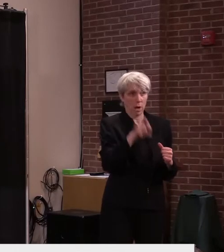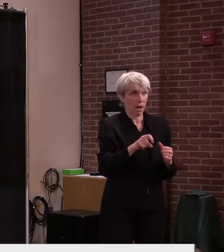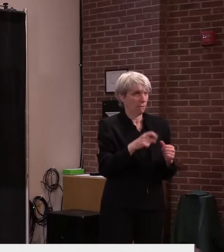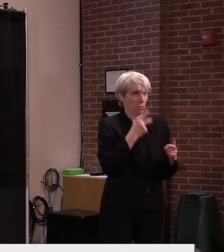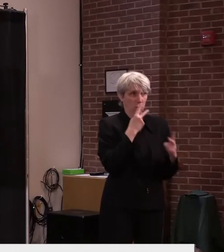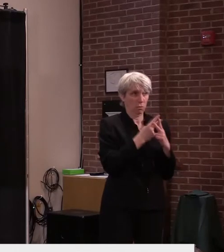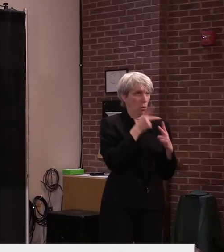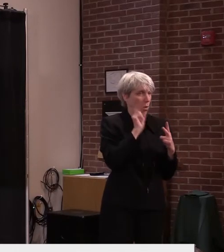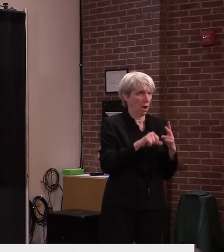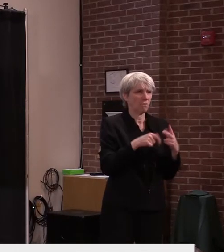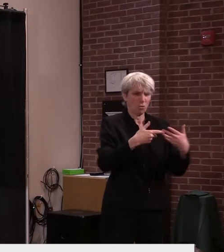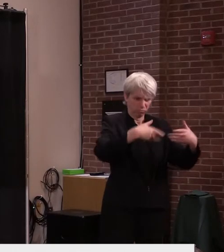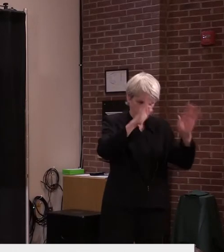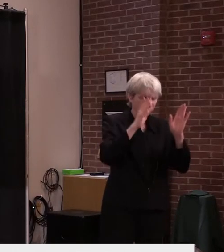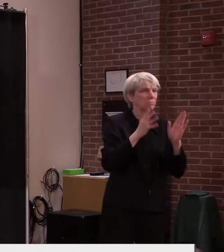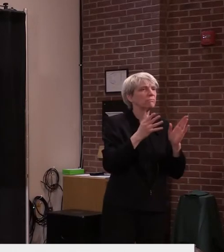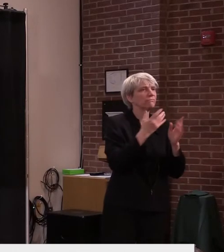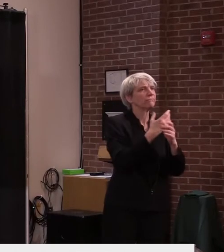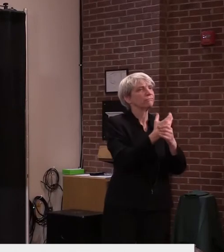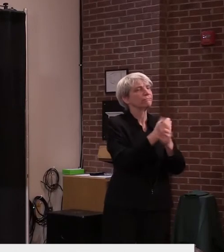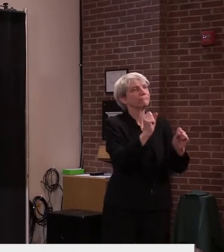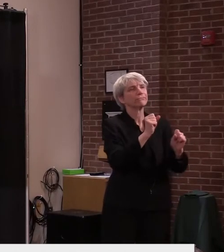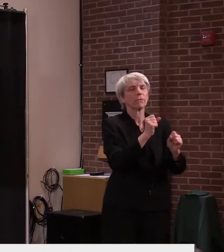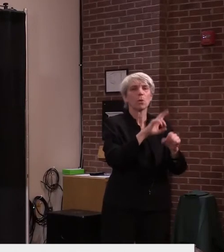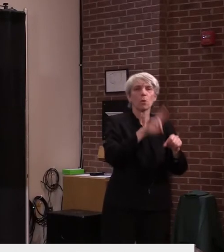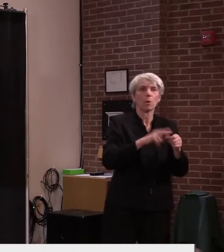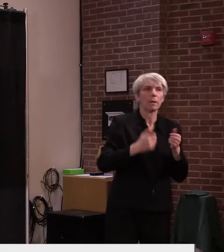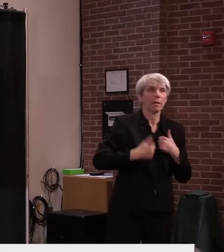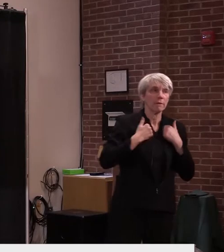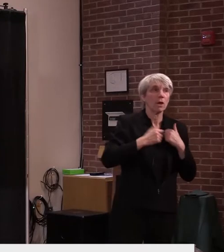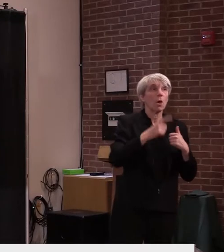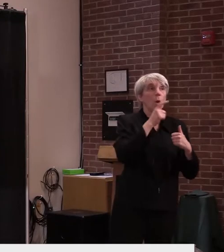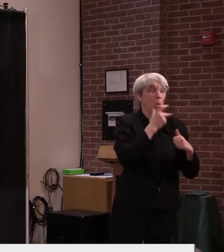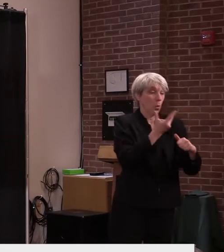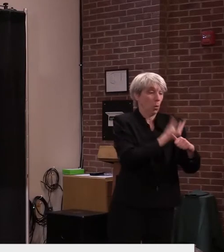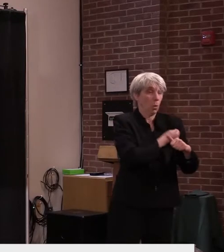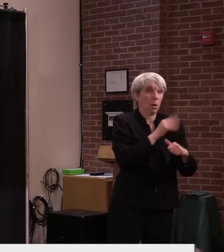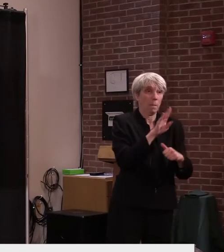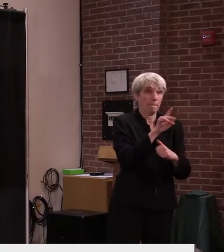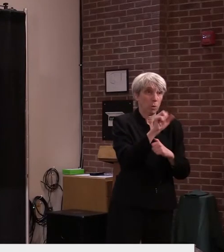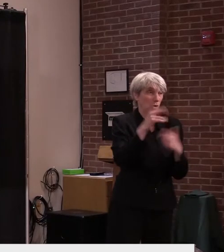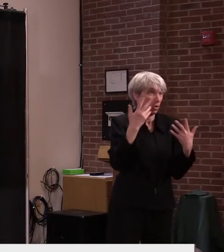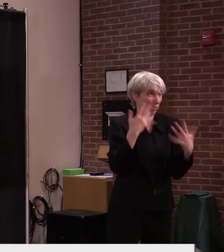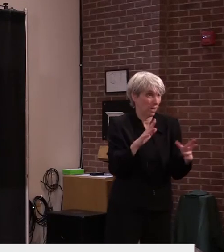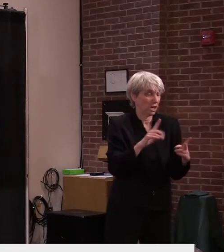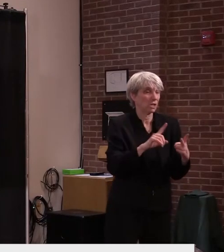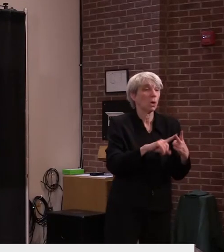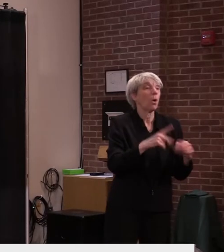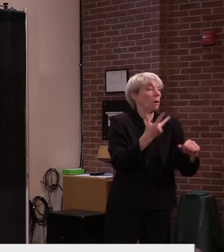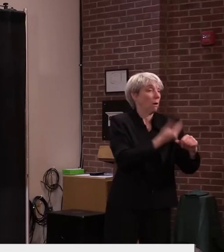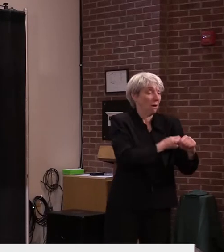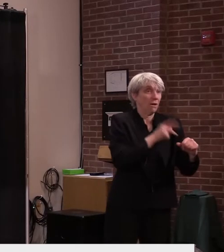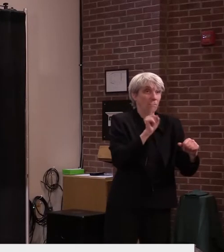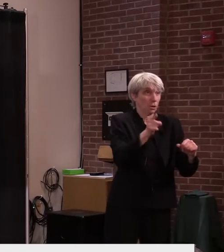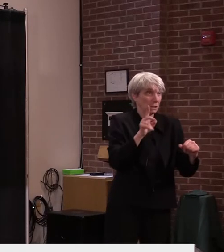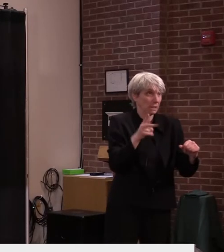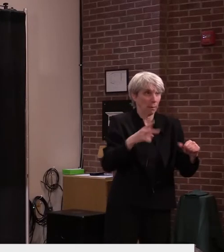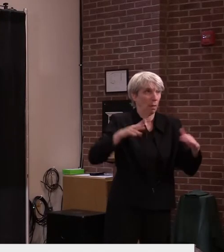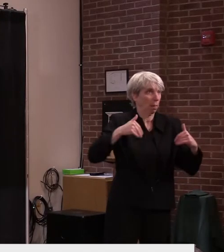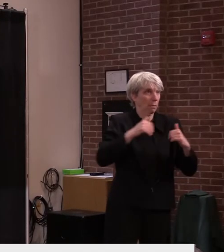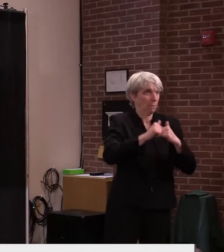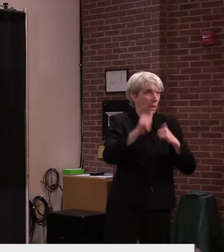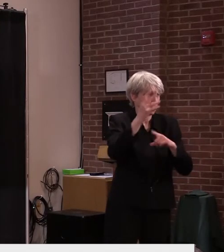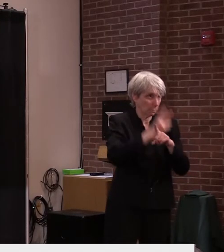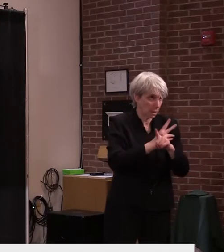if you've had your booster shot, are fully vaccinated but not yet eligible for your booster shot, or you're fully